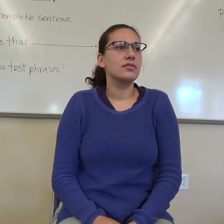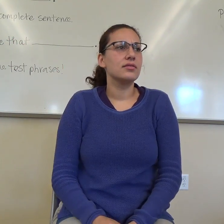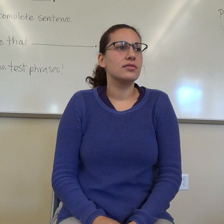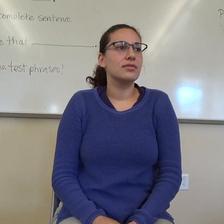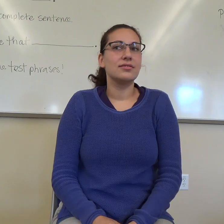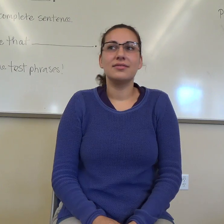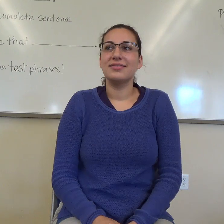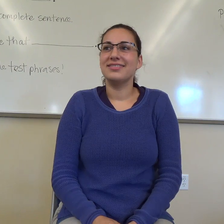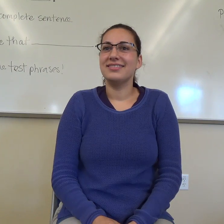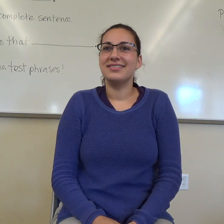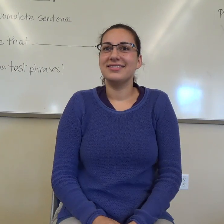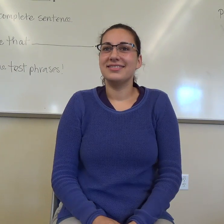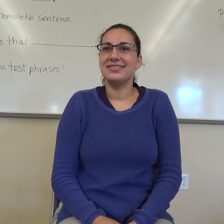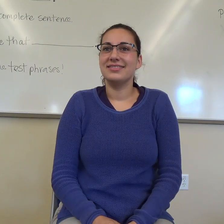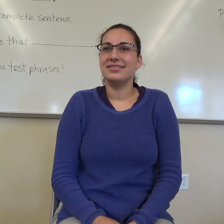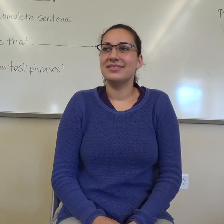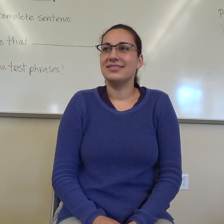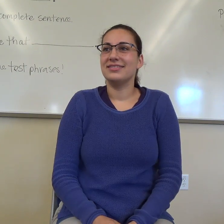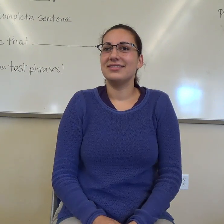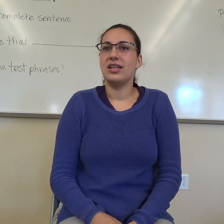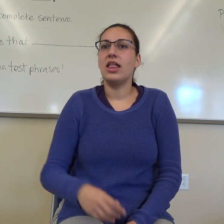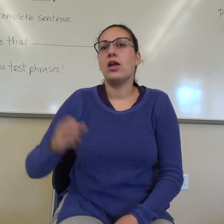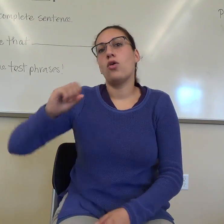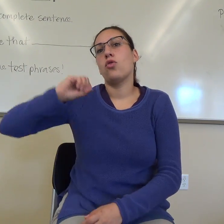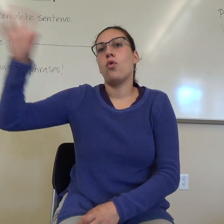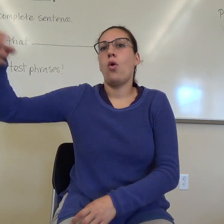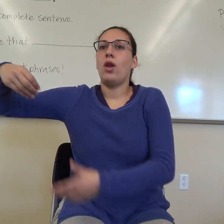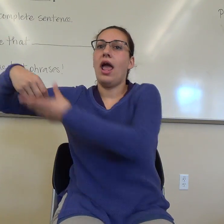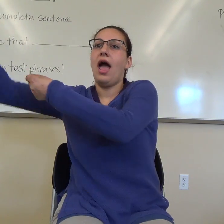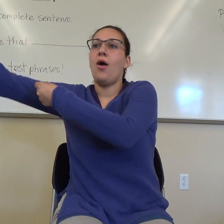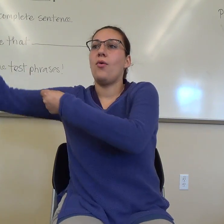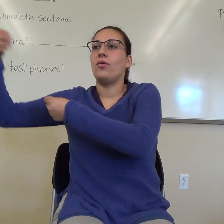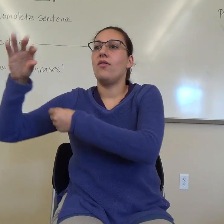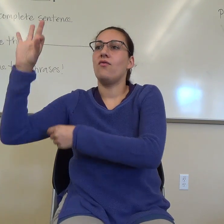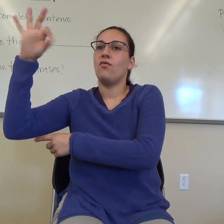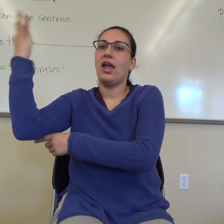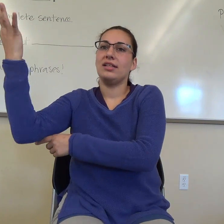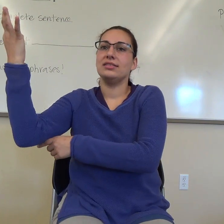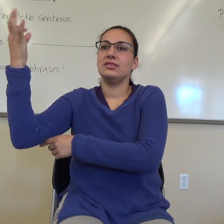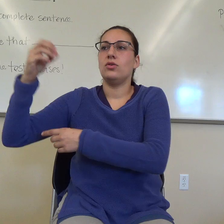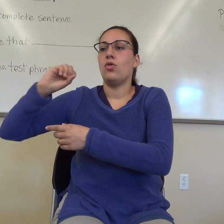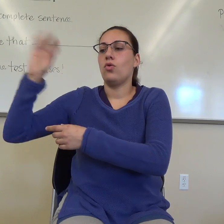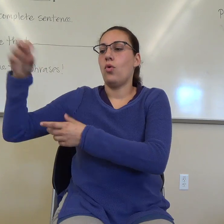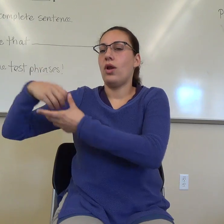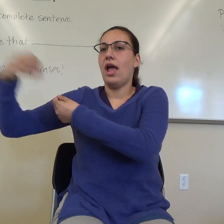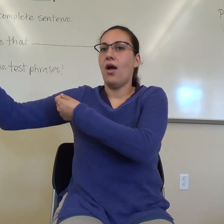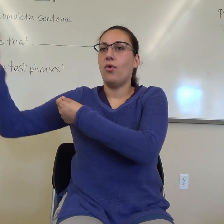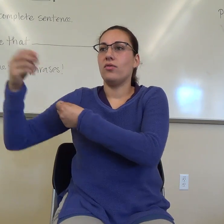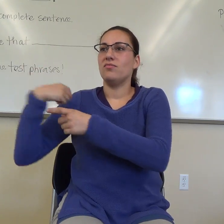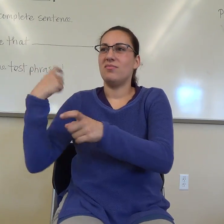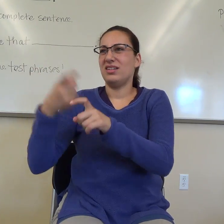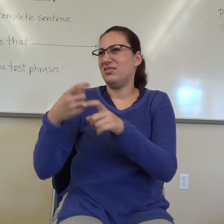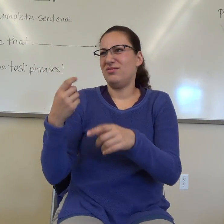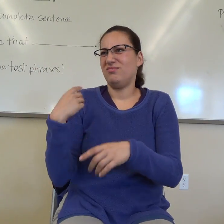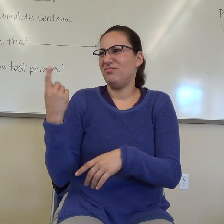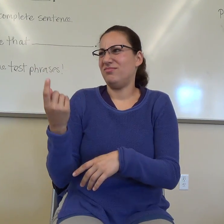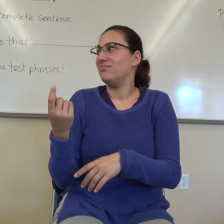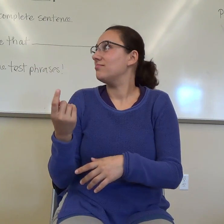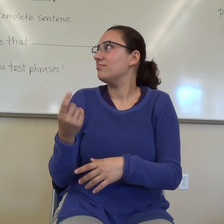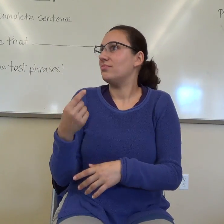That's what kind of gets in people's way. Well, Mexico got its independence. No, that's not what happened. What actually